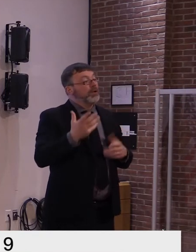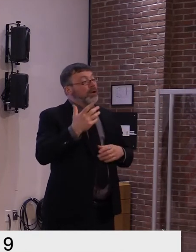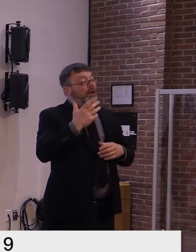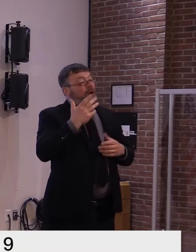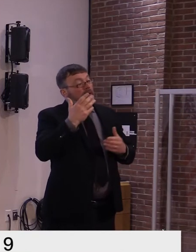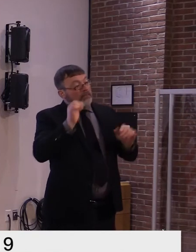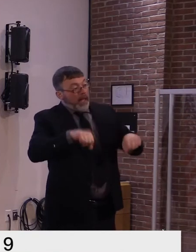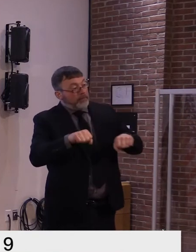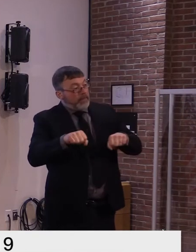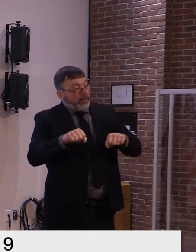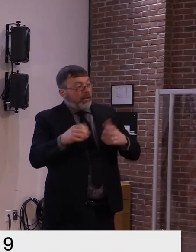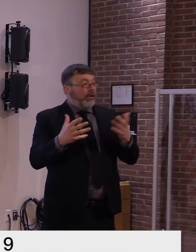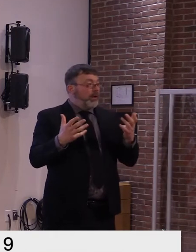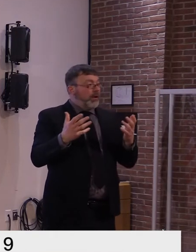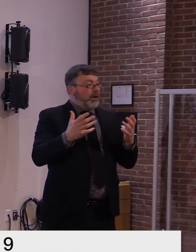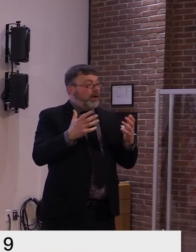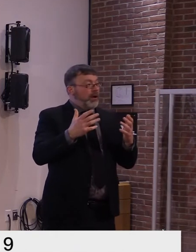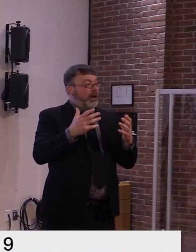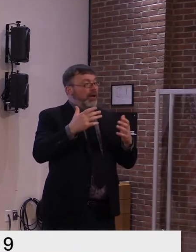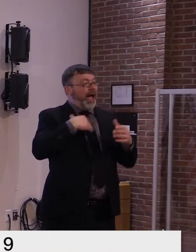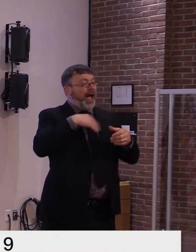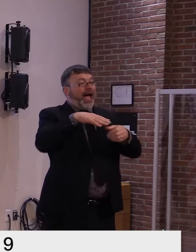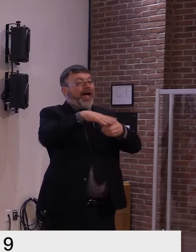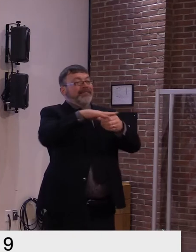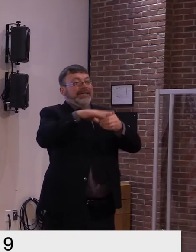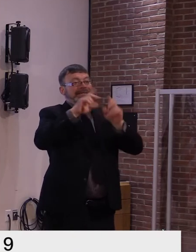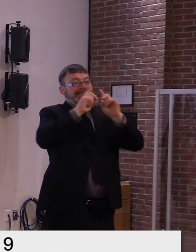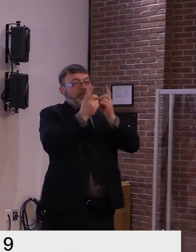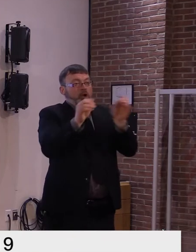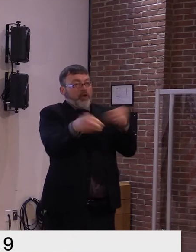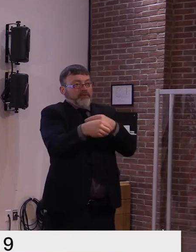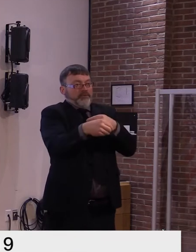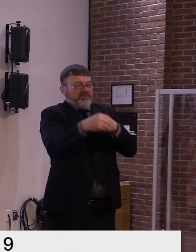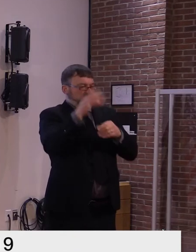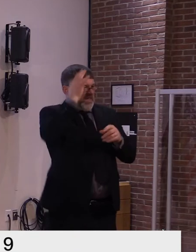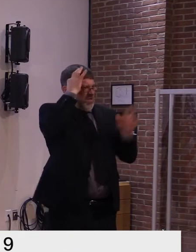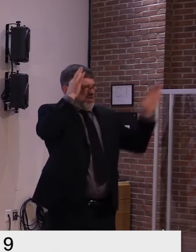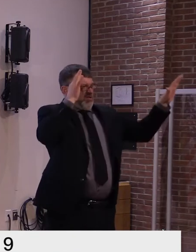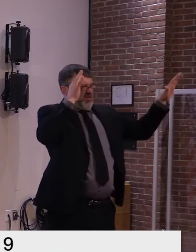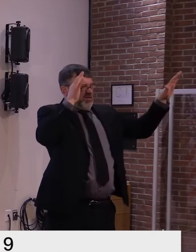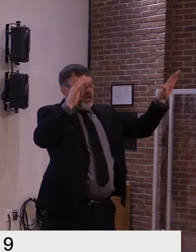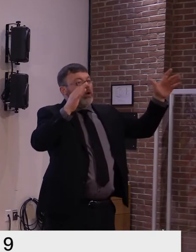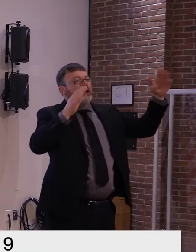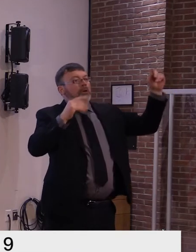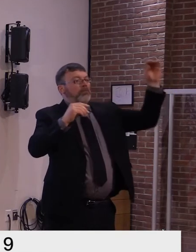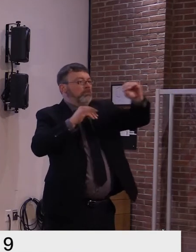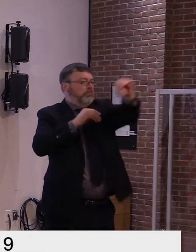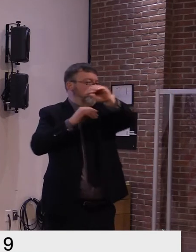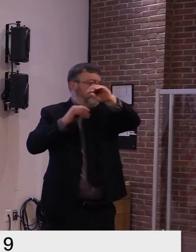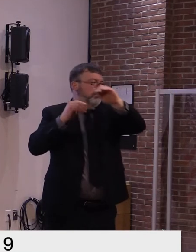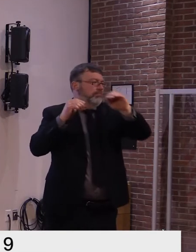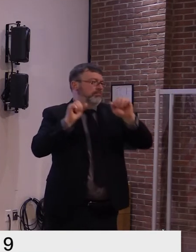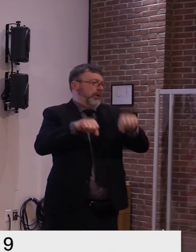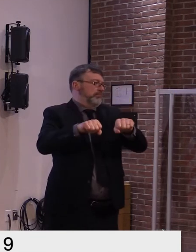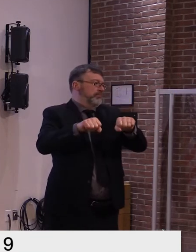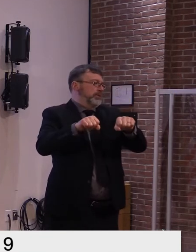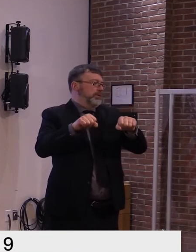these community vaccination sites that we'll have up through a variety of people